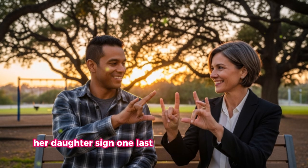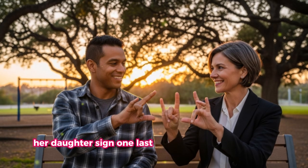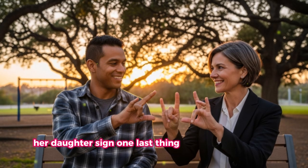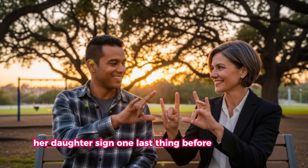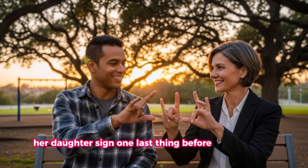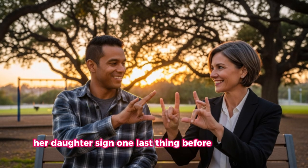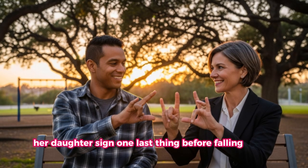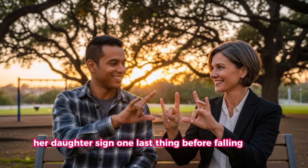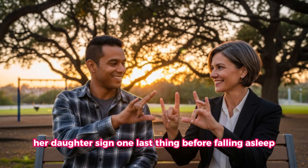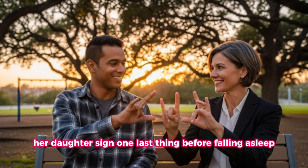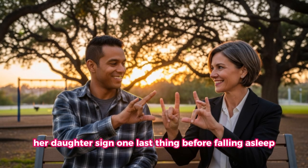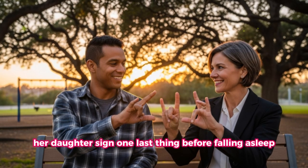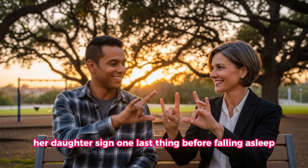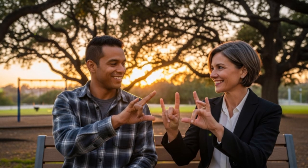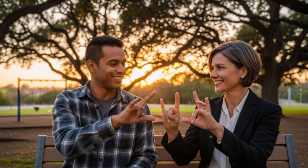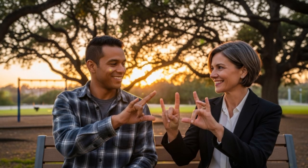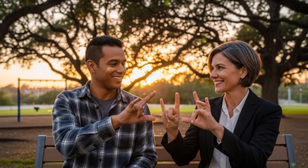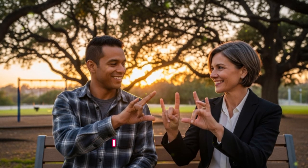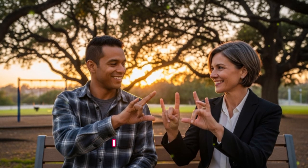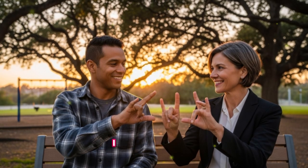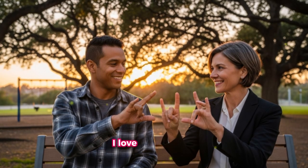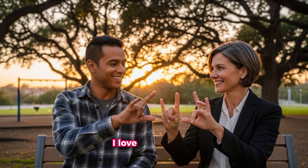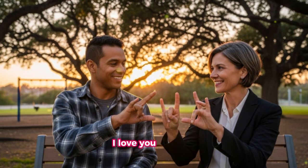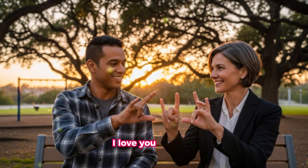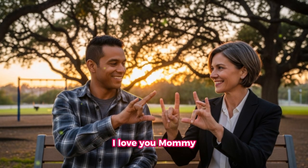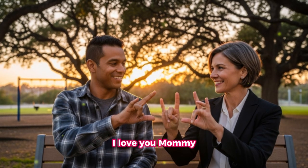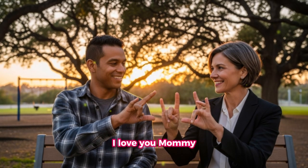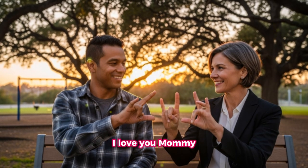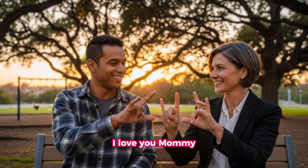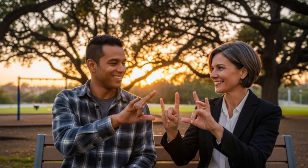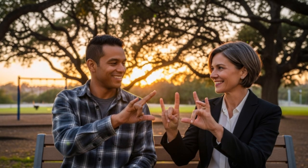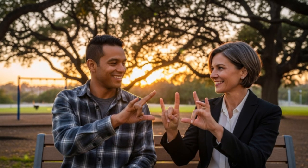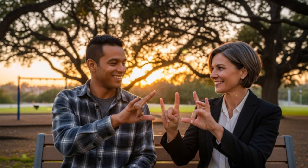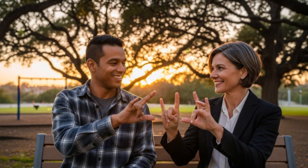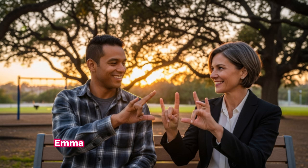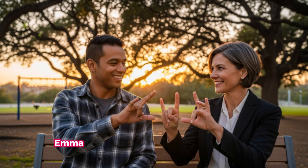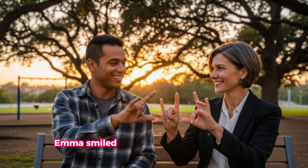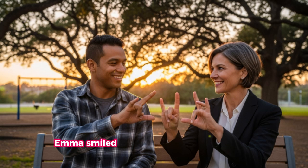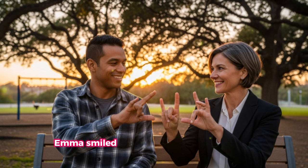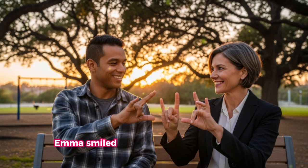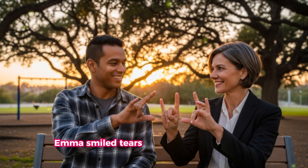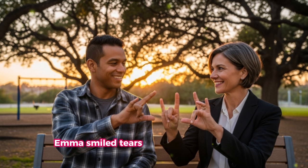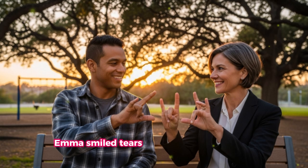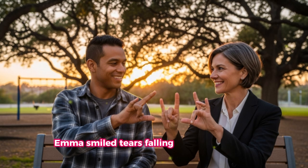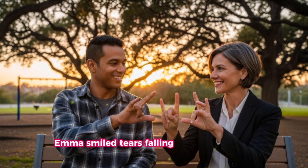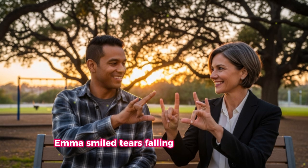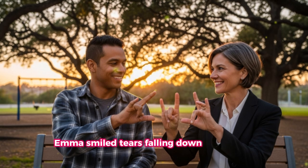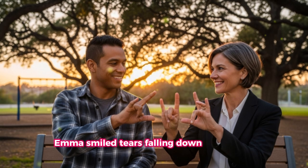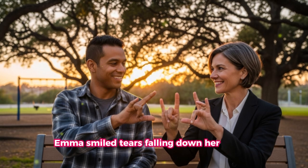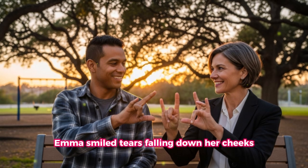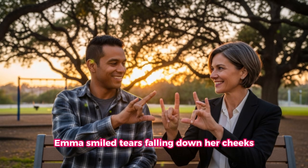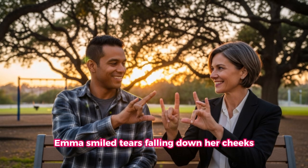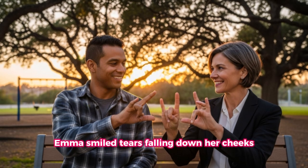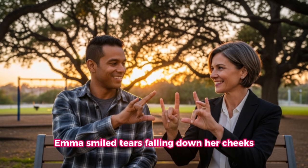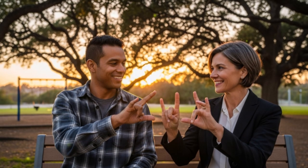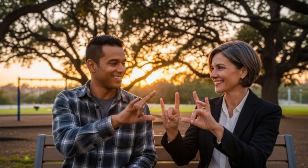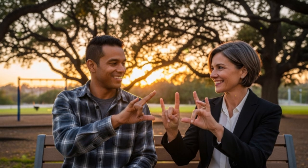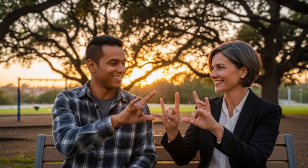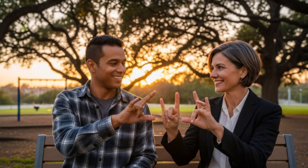thing before falling asleep. "I love you, Mommy." Emma smiled, tears falling down her cheeks. She